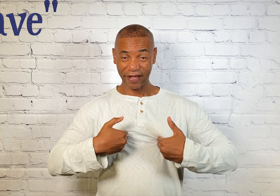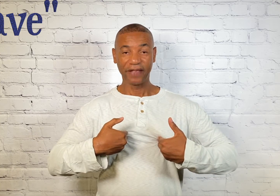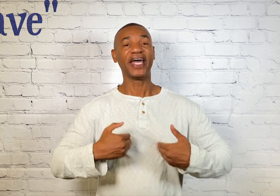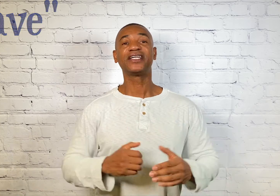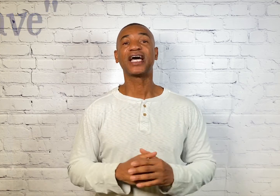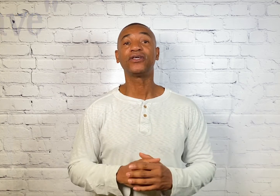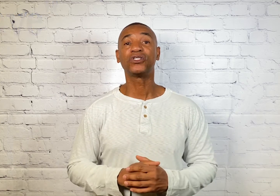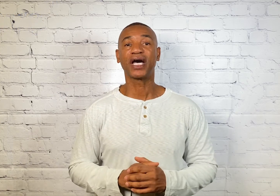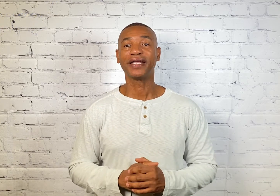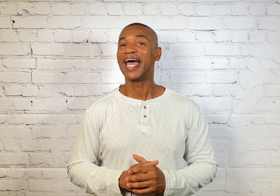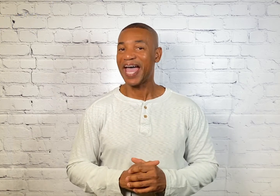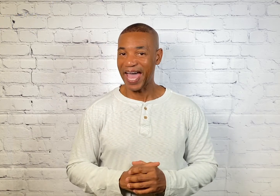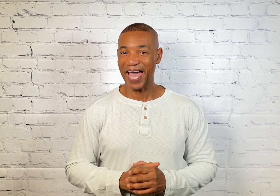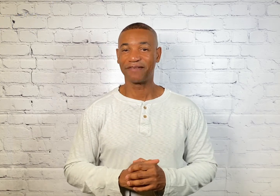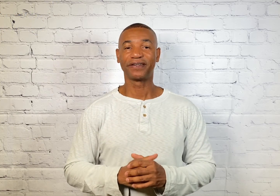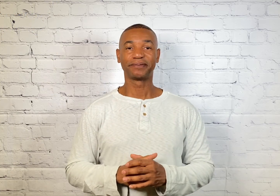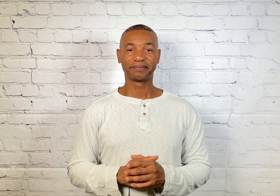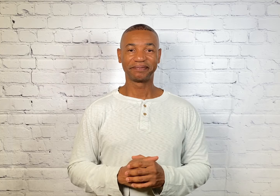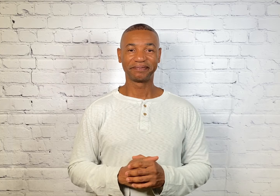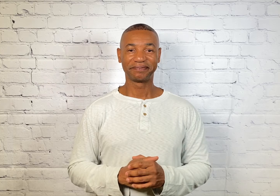That is how you sign have.